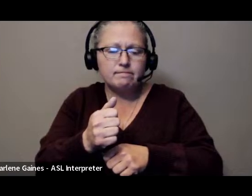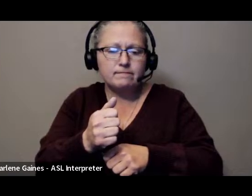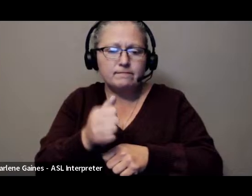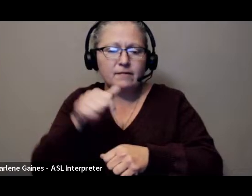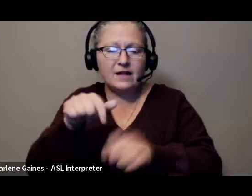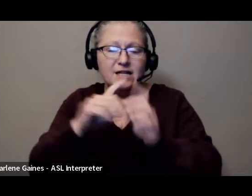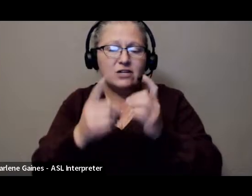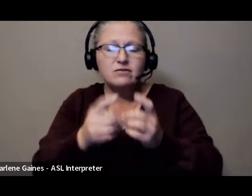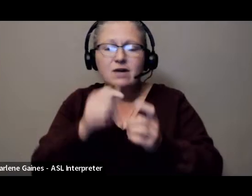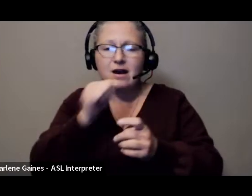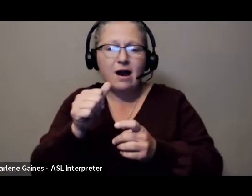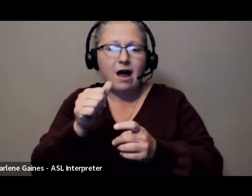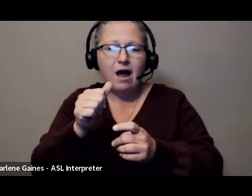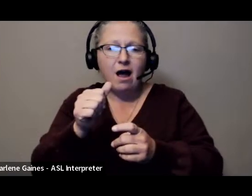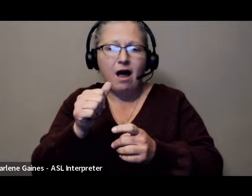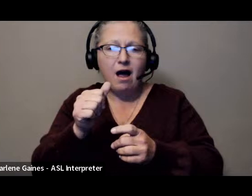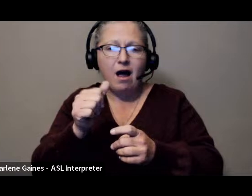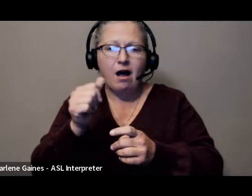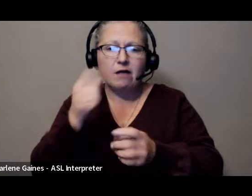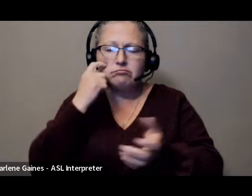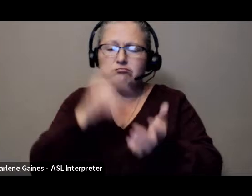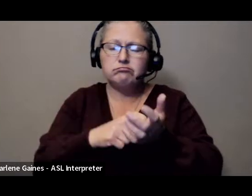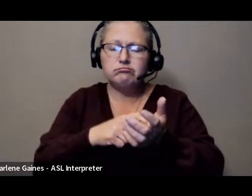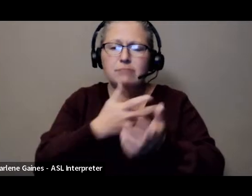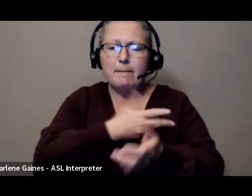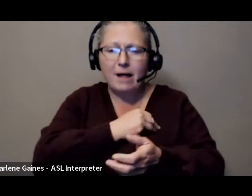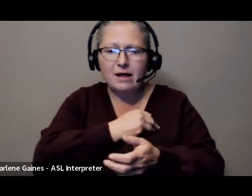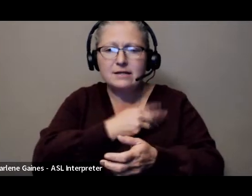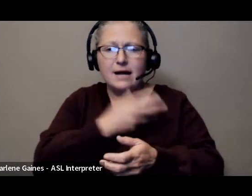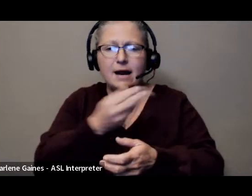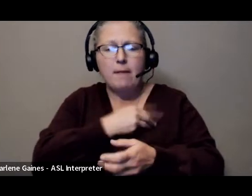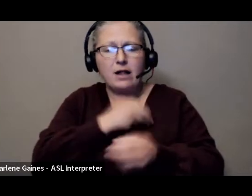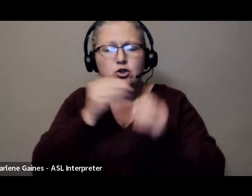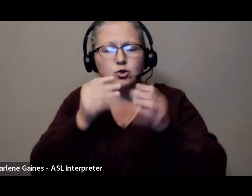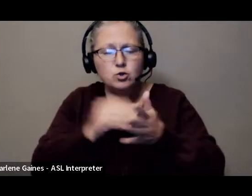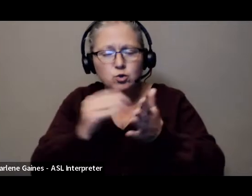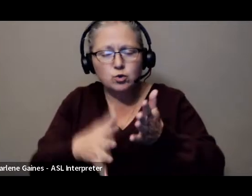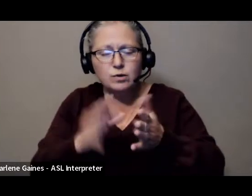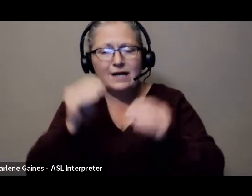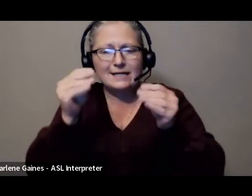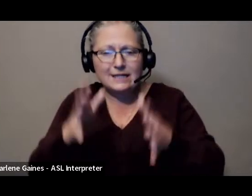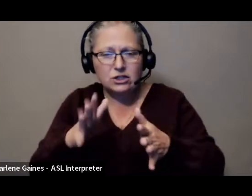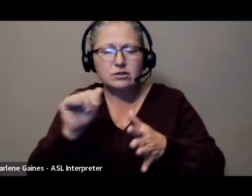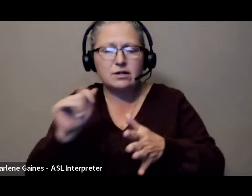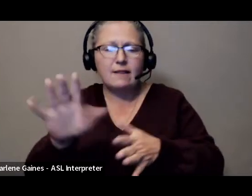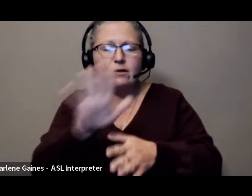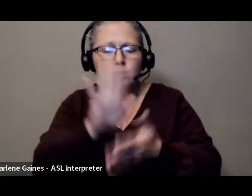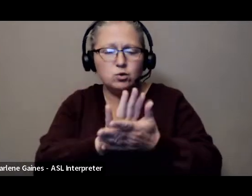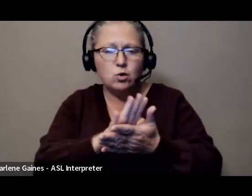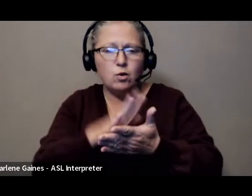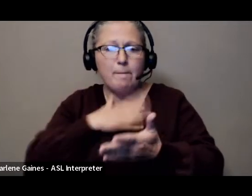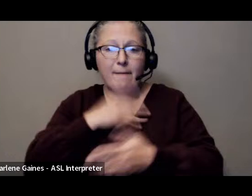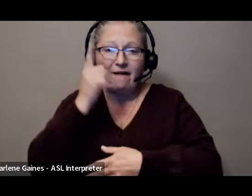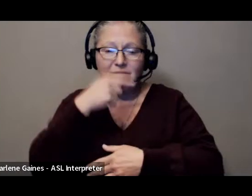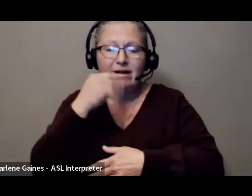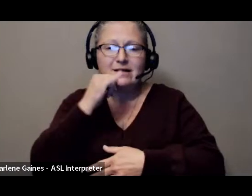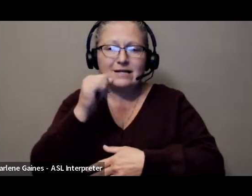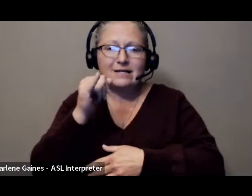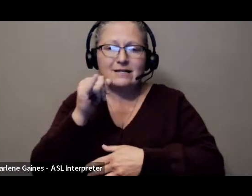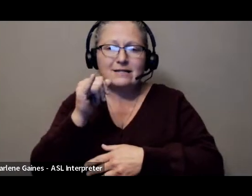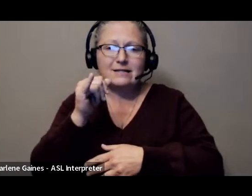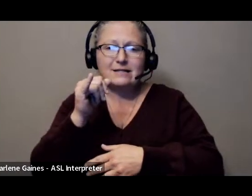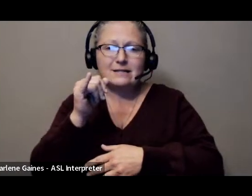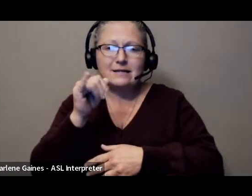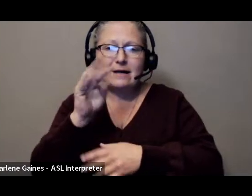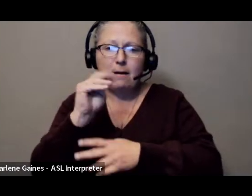This district has not so much as acknowledged Palestine or acknowledged Palestinian students and teachers at its schools. My face is a migrant, and to you, I